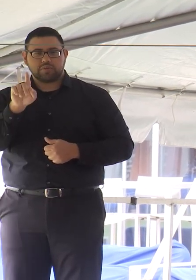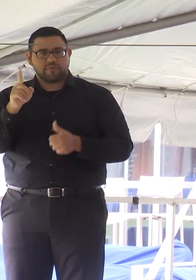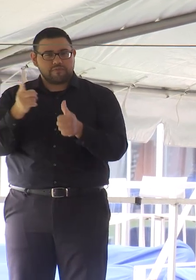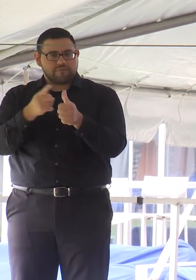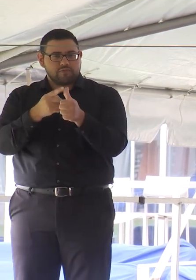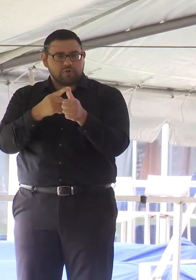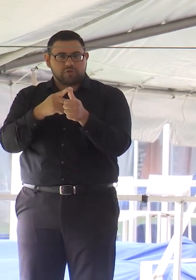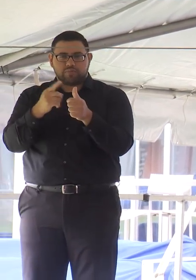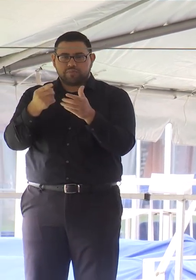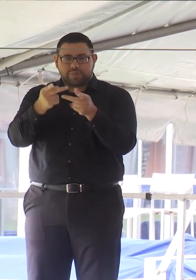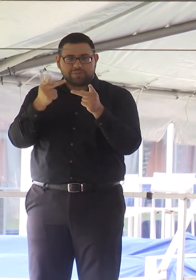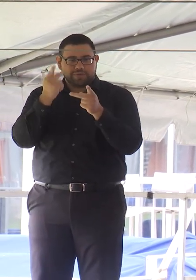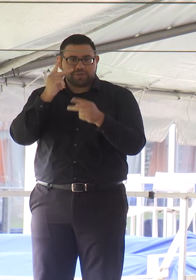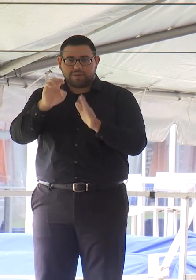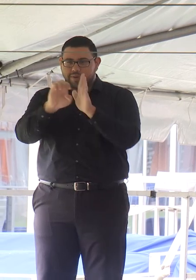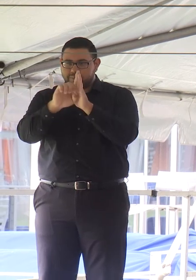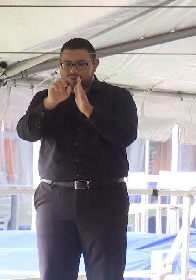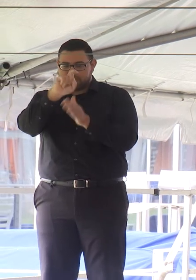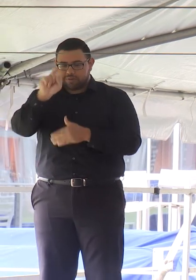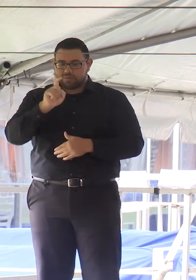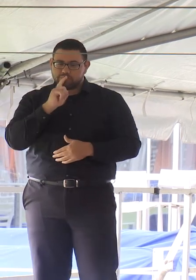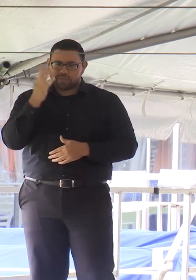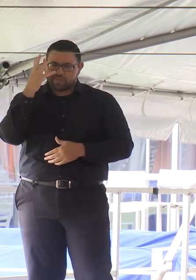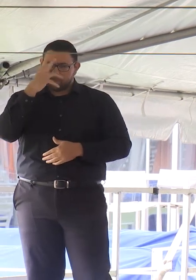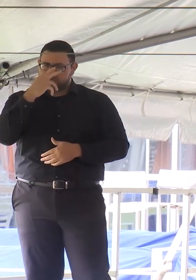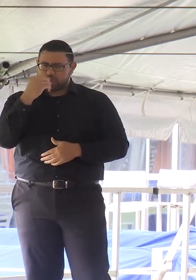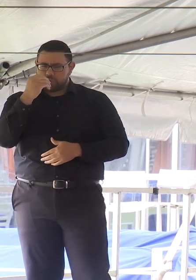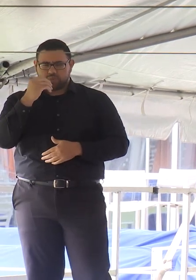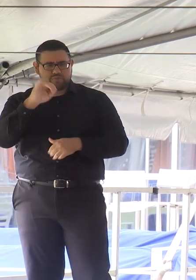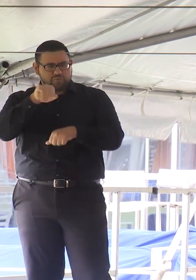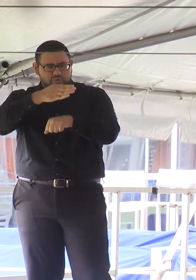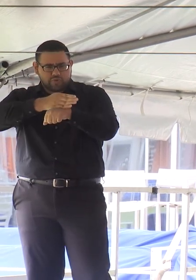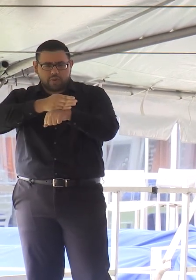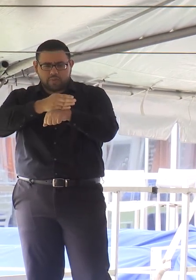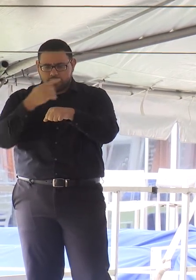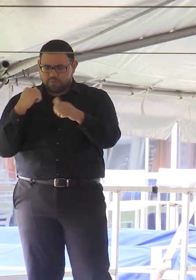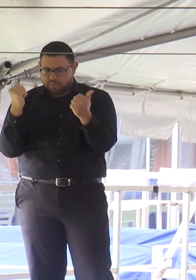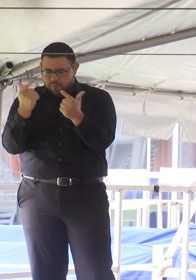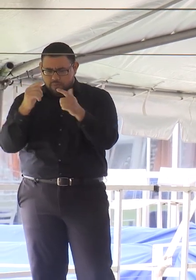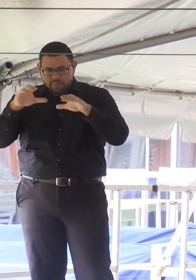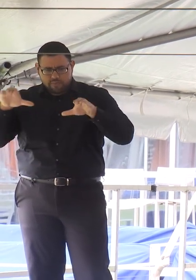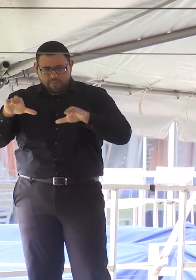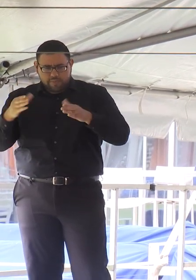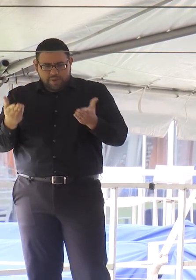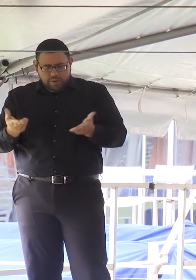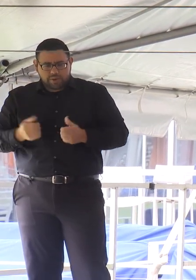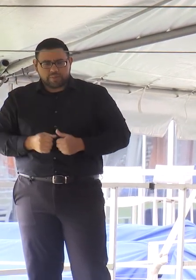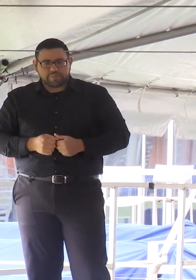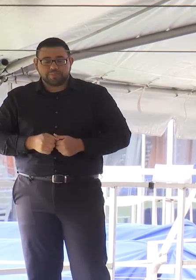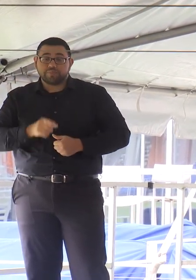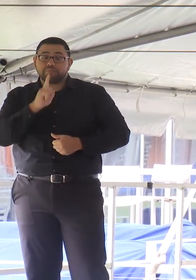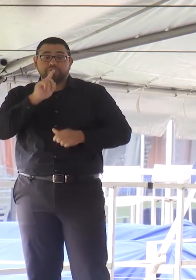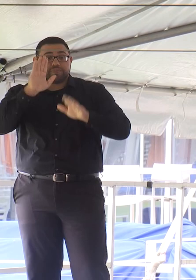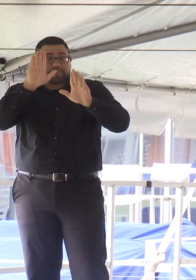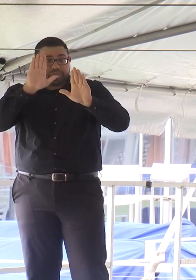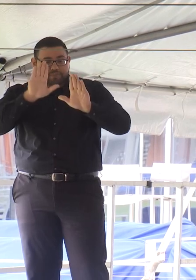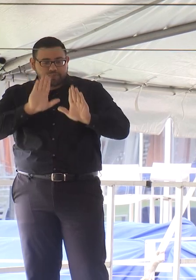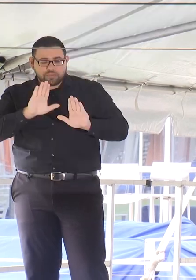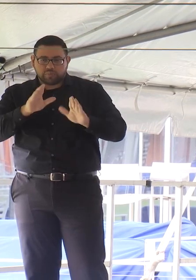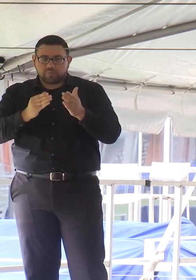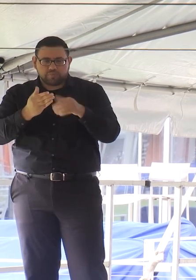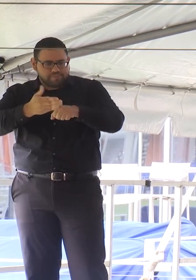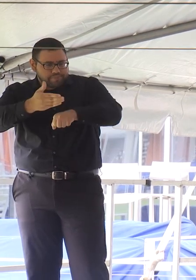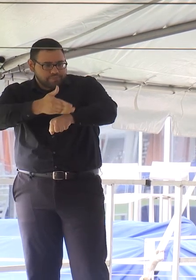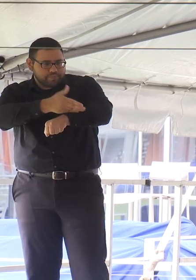you see is Edinburgh, Texas, and what a beautiful job we've all done here. It's just amazing the